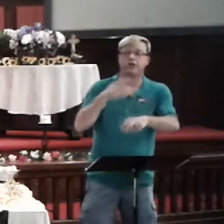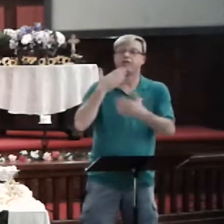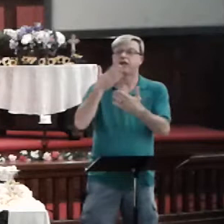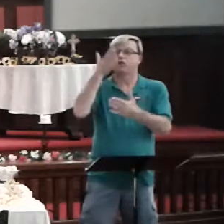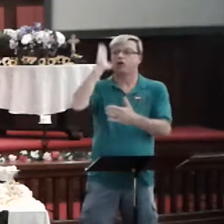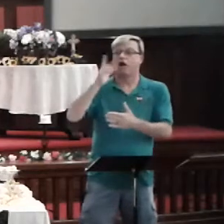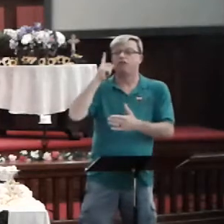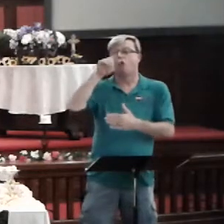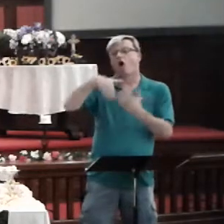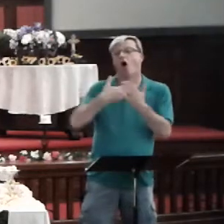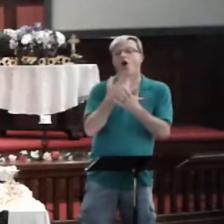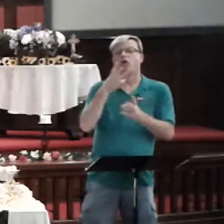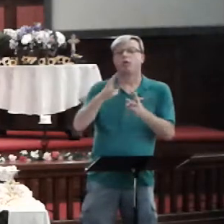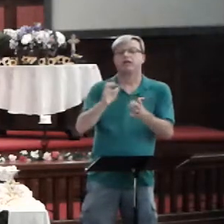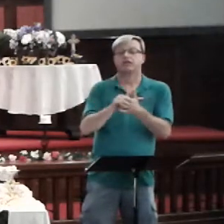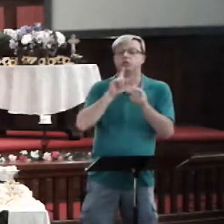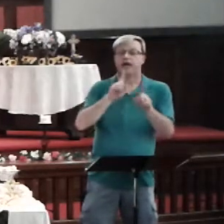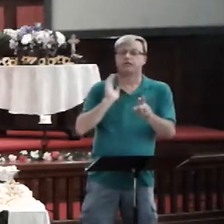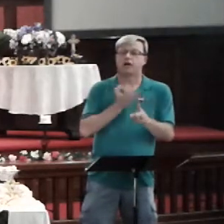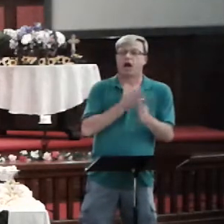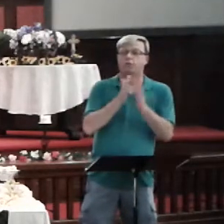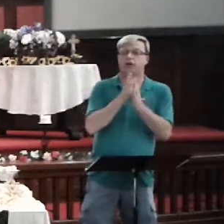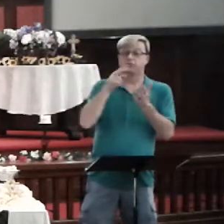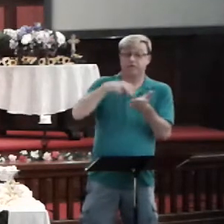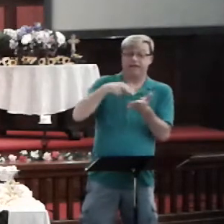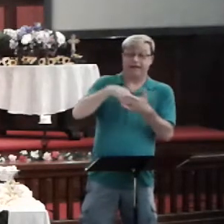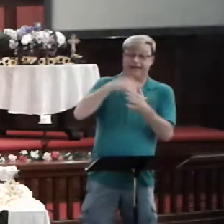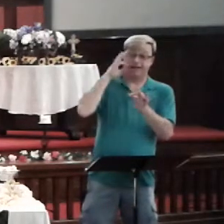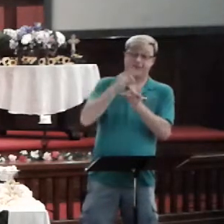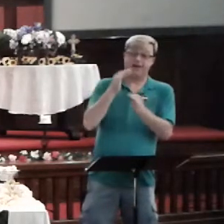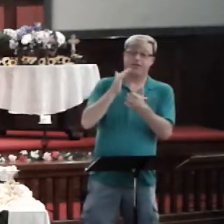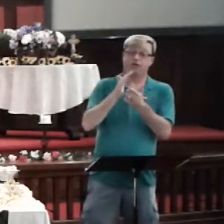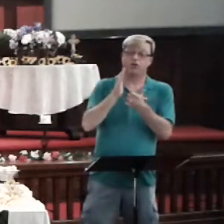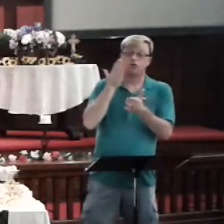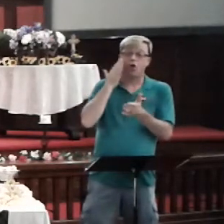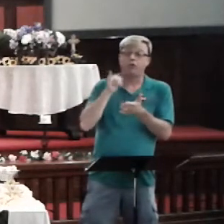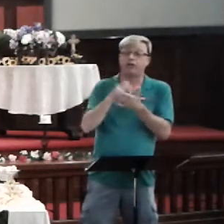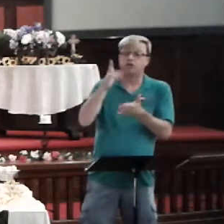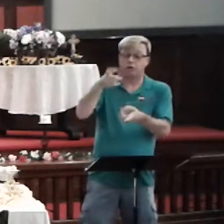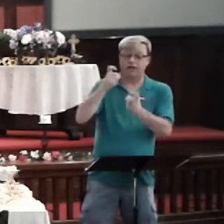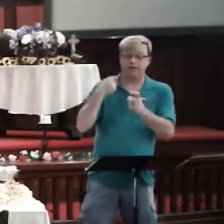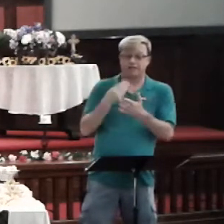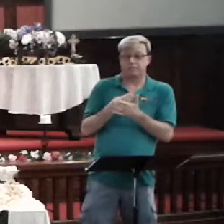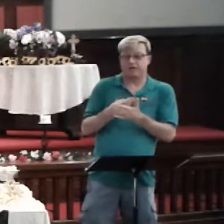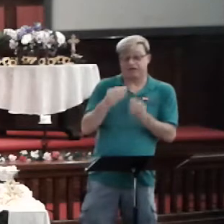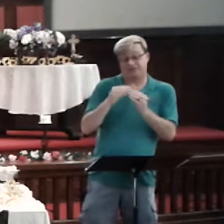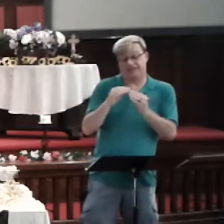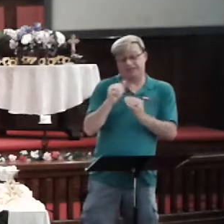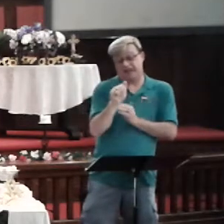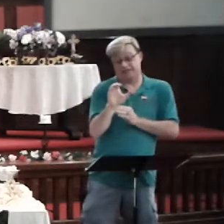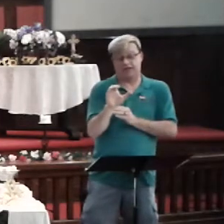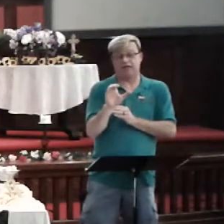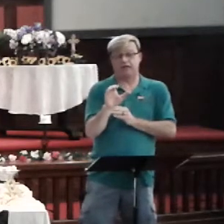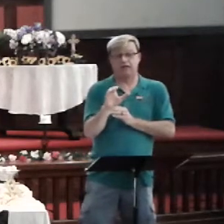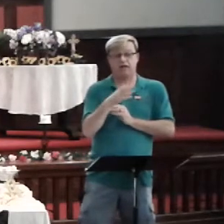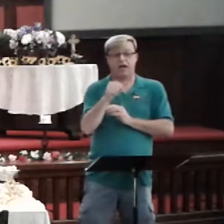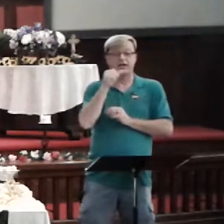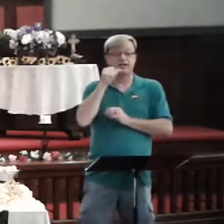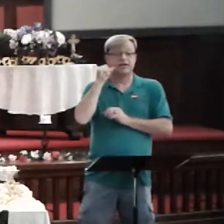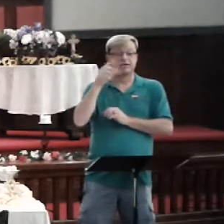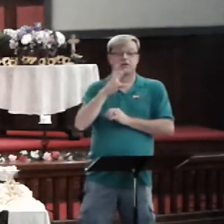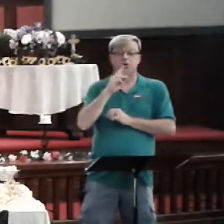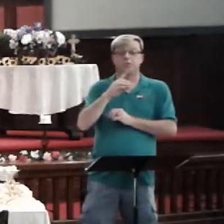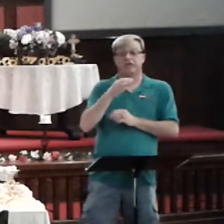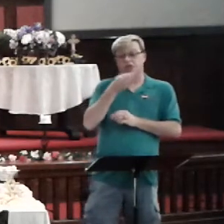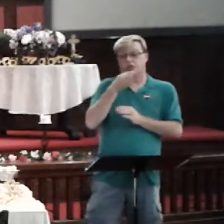God, for all the ways you answer our prayers. And we are standing in faith, knowing you're going to give us the money to get this air conditioning fixed. And yesterday would have been